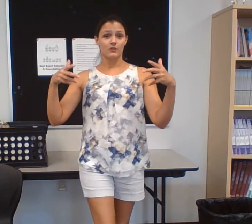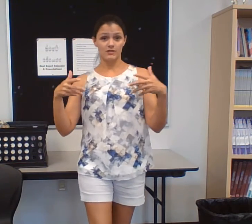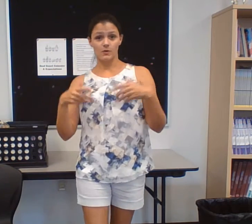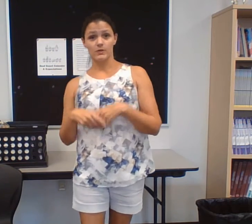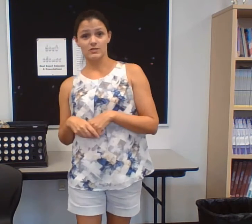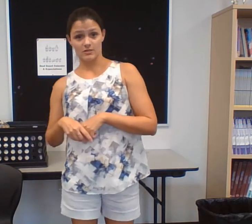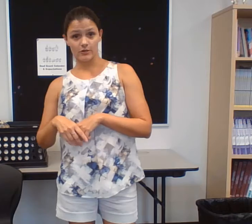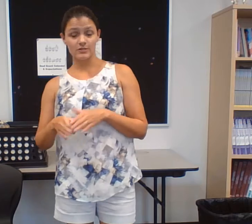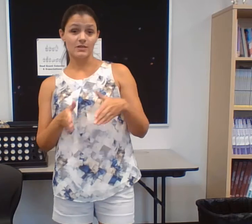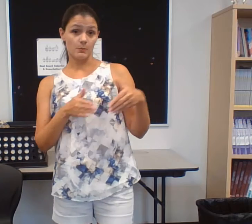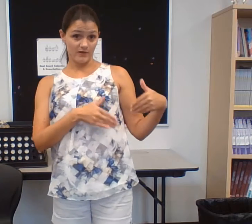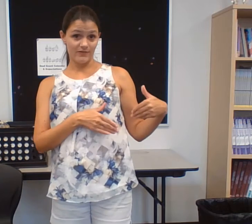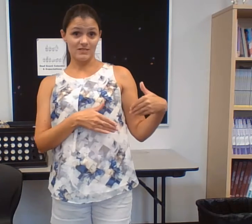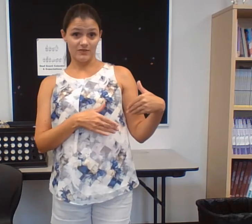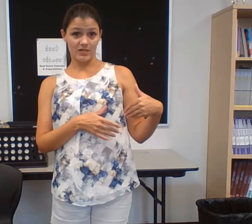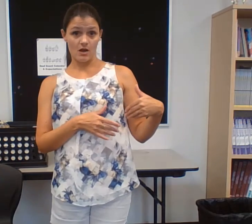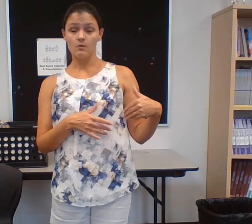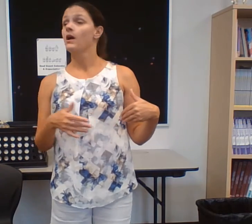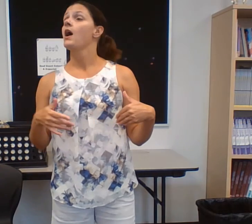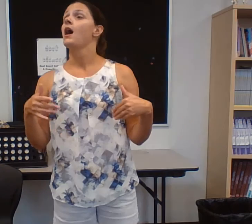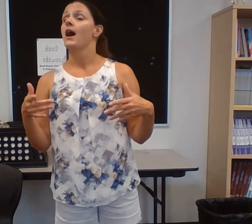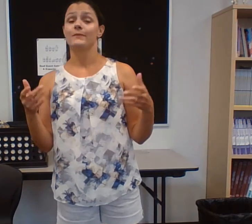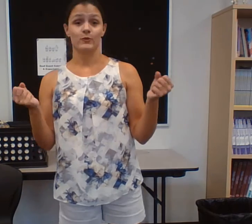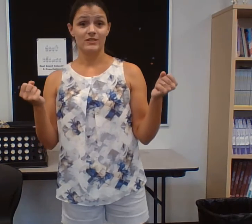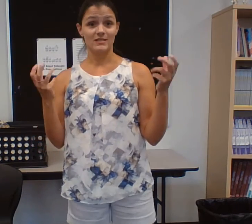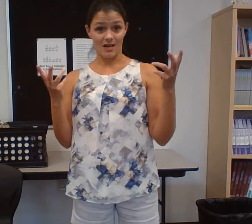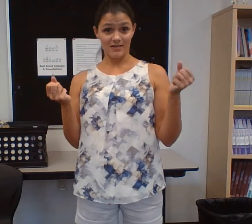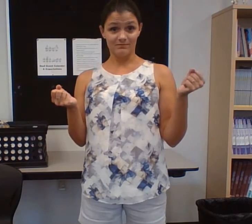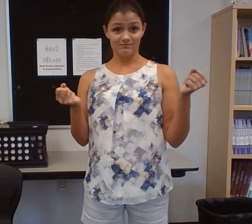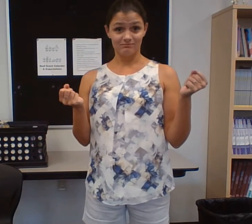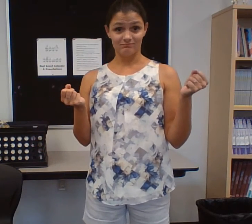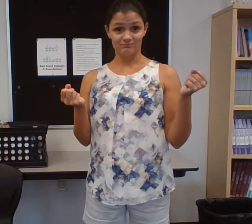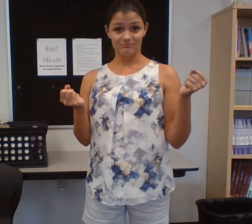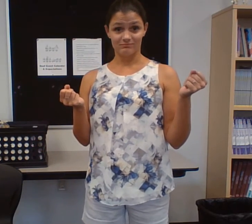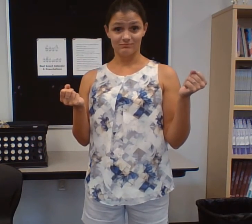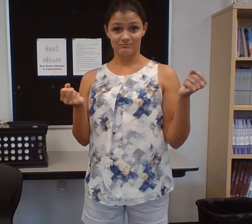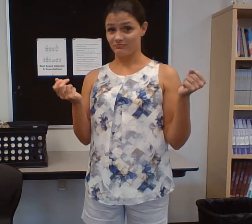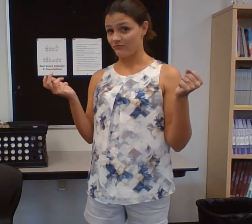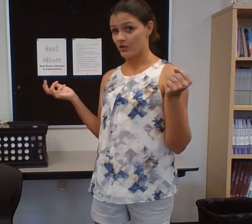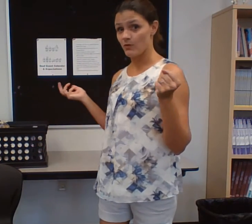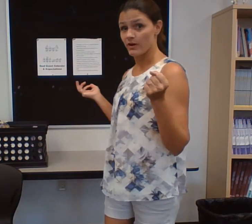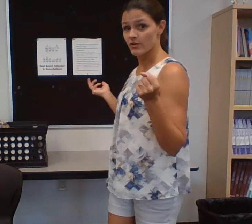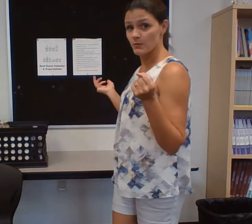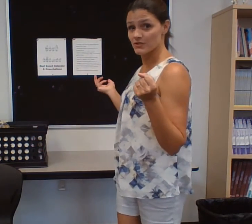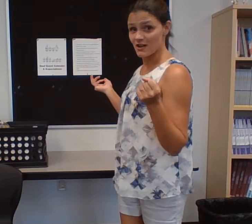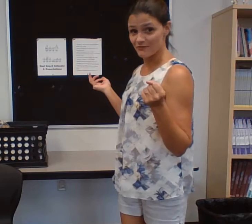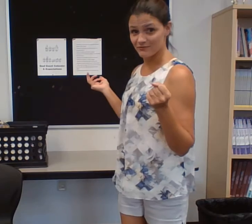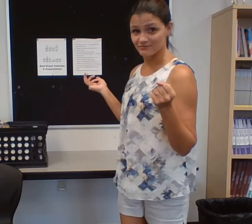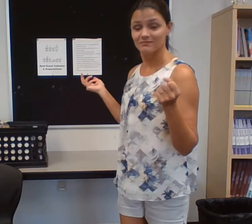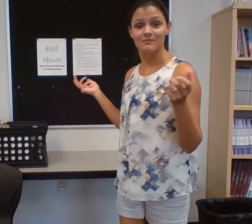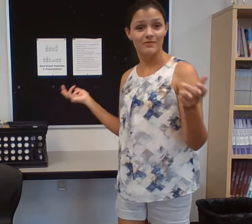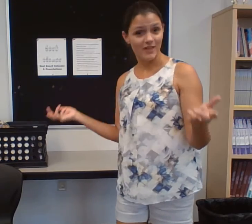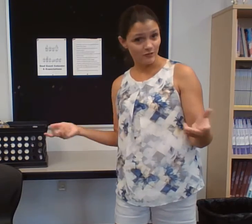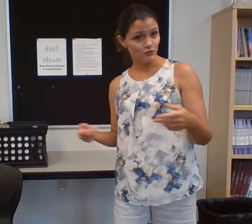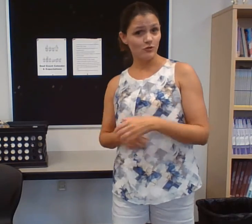Using what we just learned in the previous video, I'm going to sign, figure out where I should put stuff. Then I'll show you